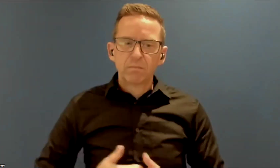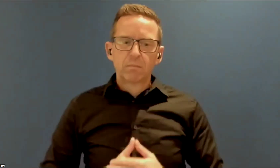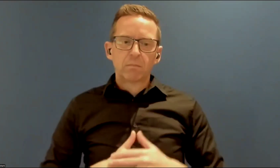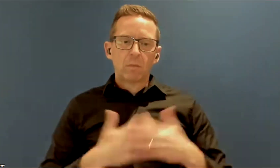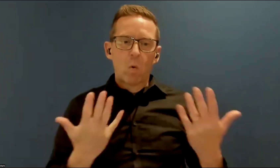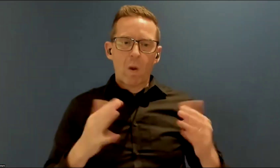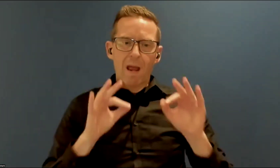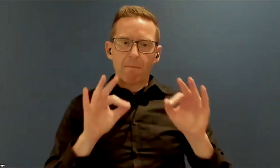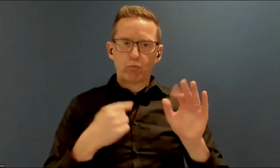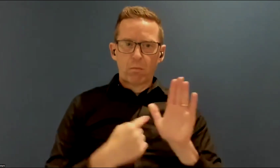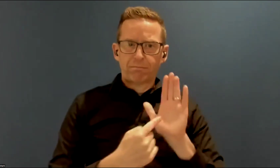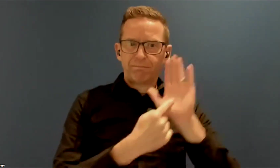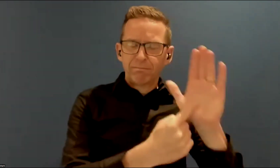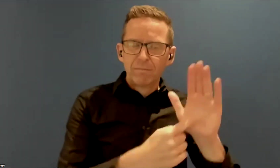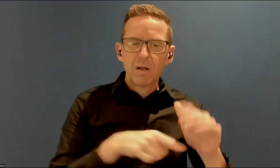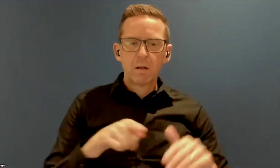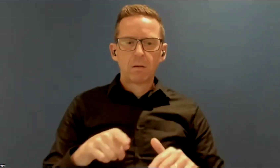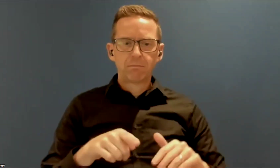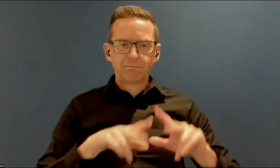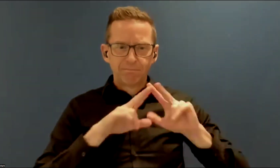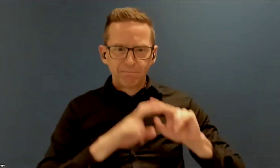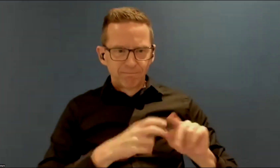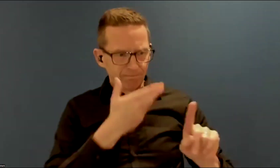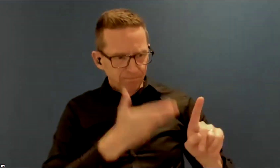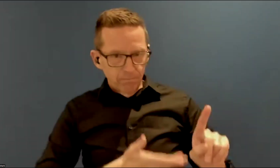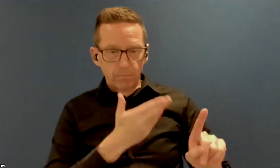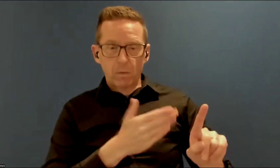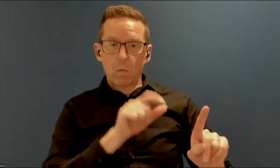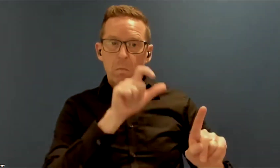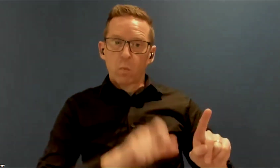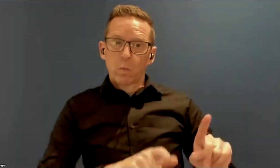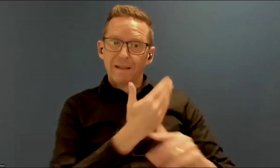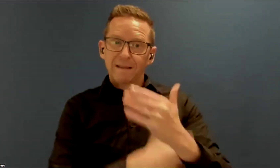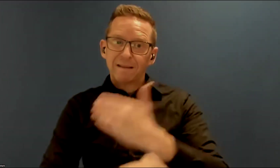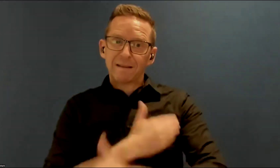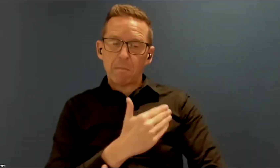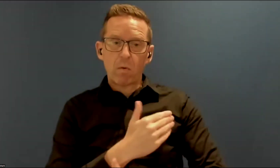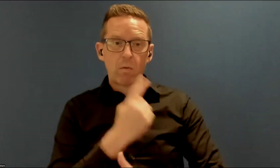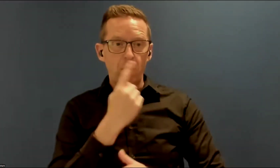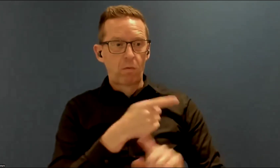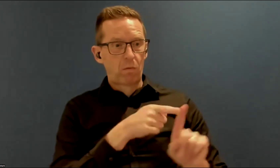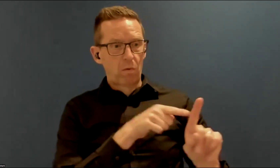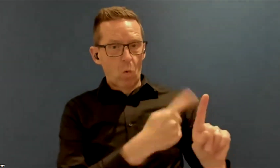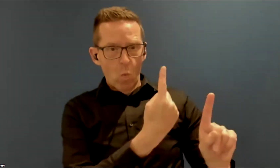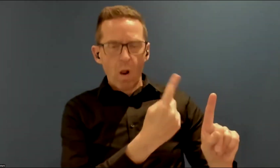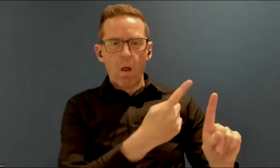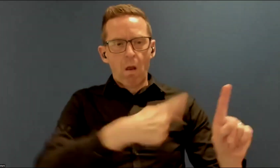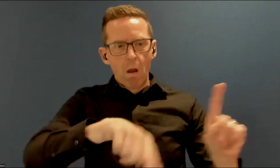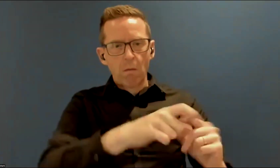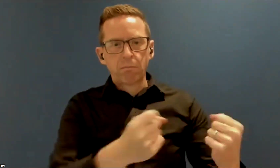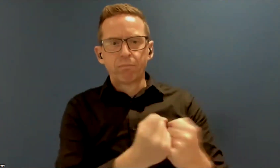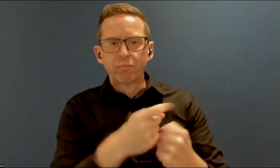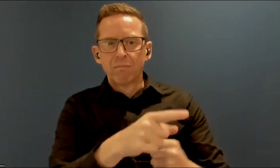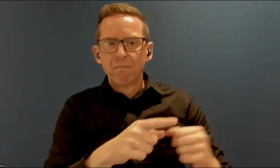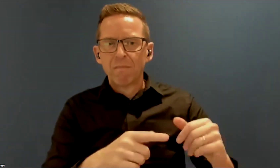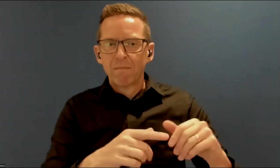and for not only for persons with disabilities themselves, but for their families. So, and we started